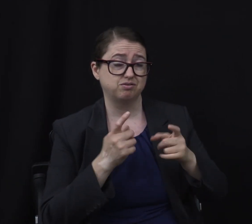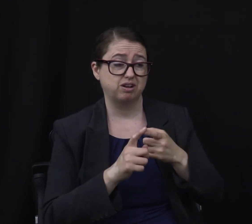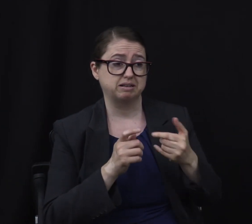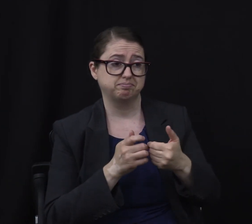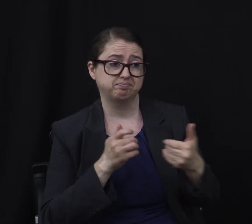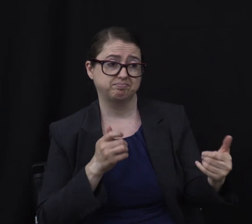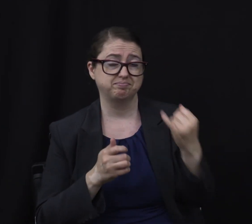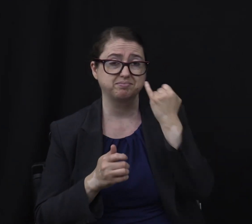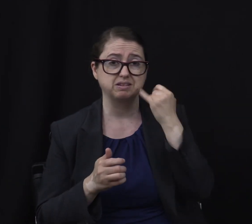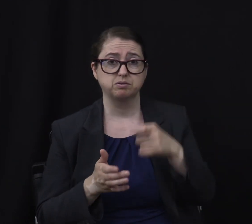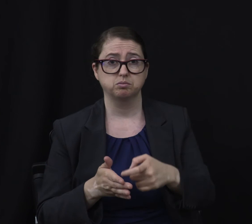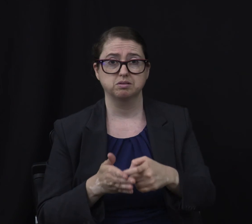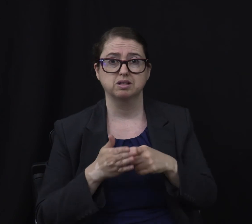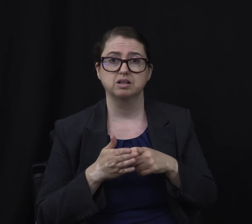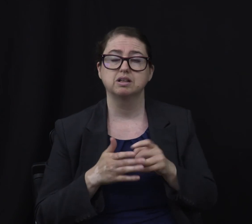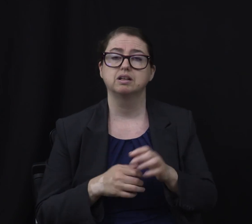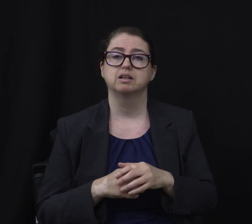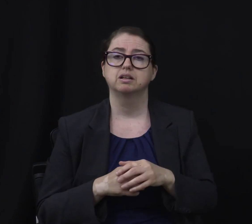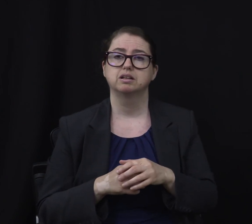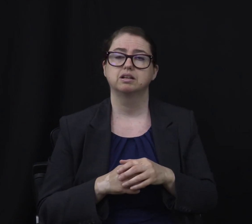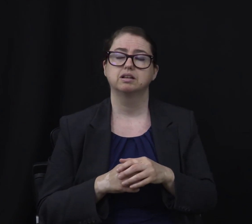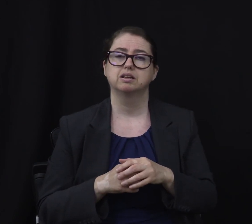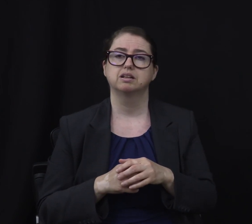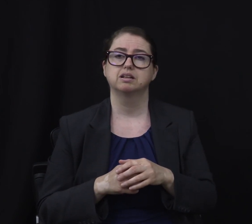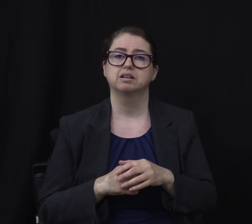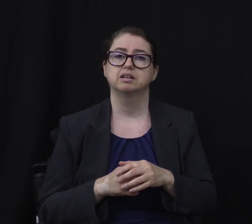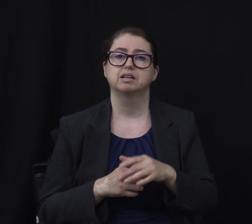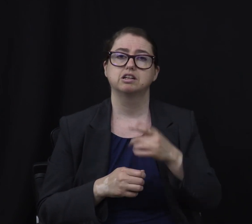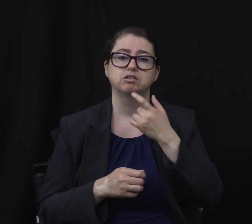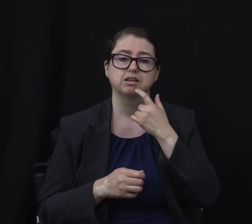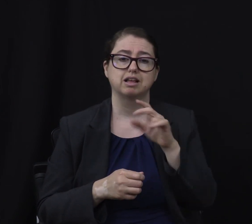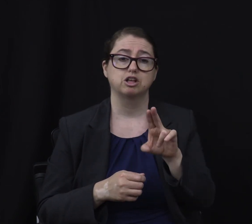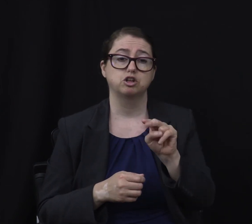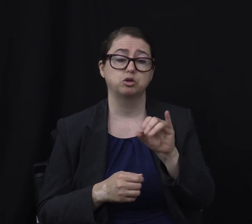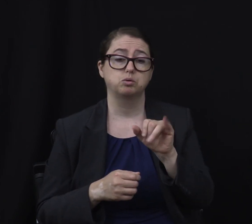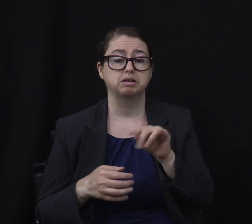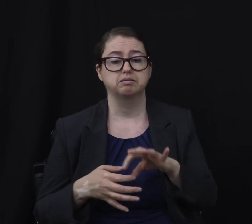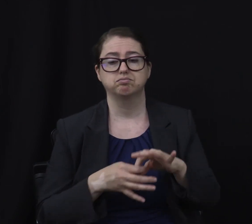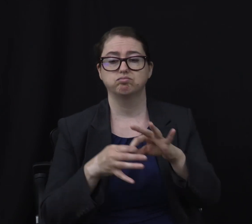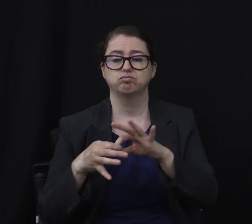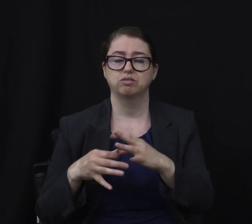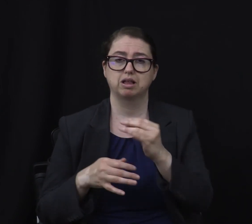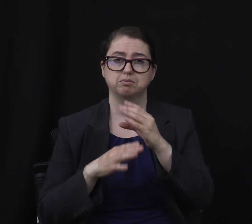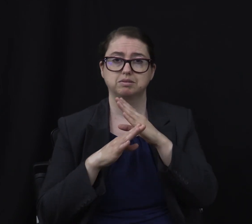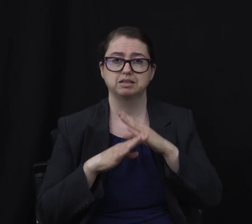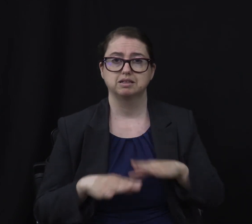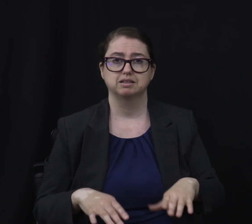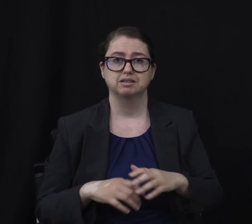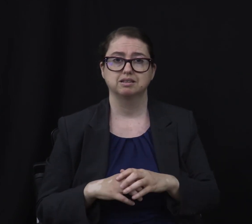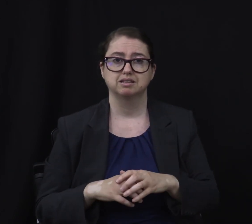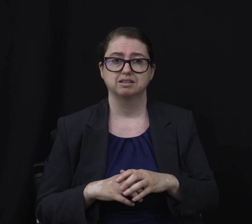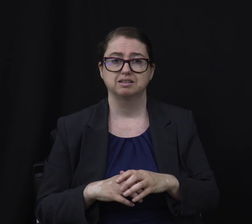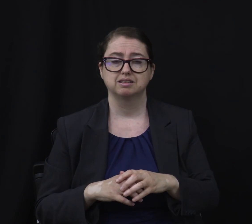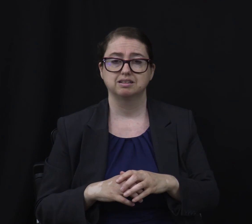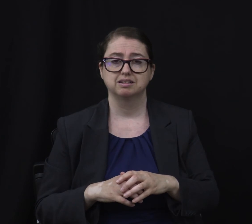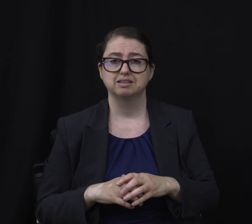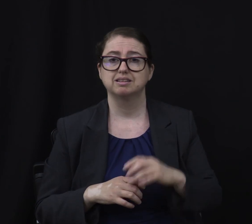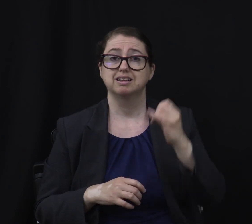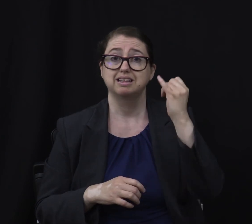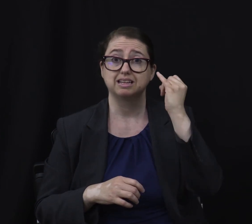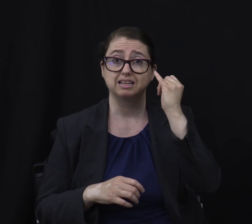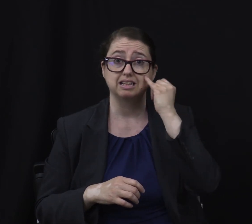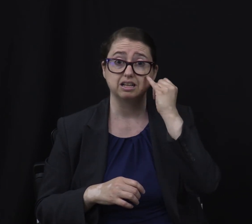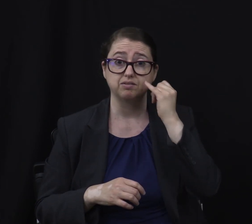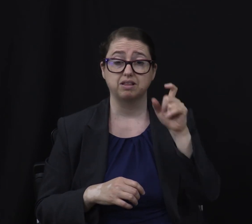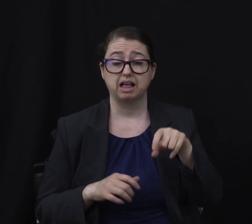What was it that she said? If unity and peace, if they are to be accomplished at the sacrifice of truth, then